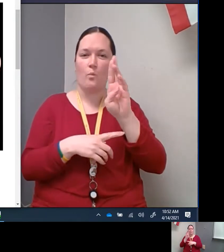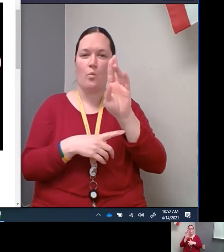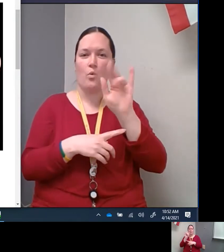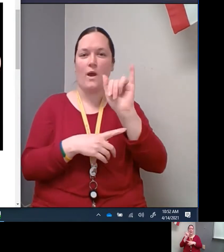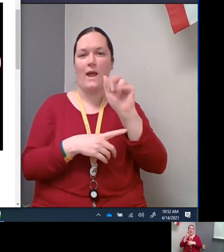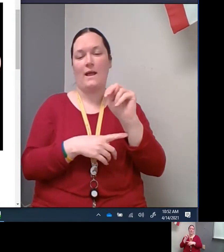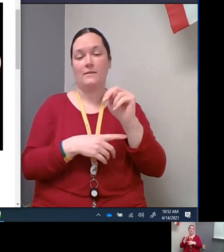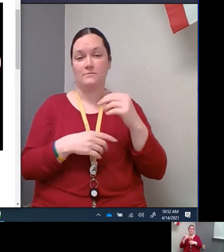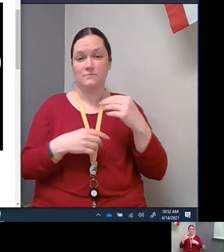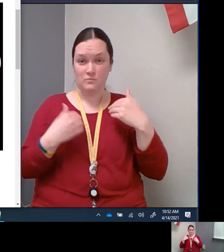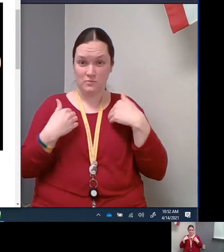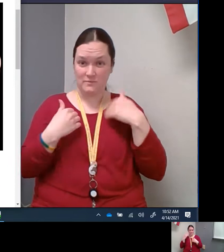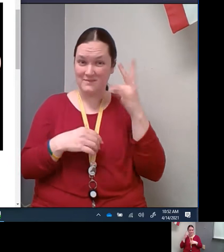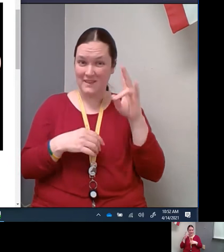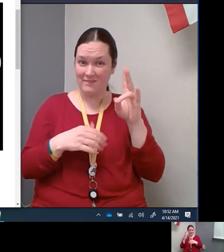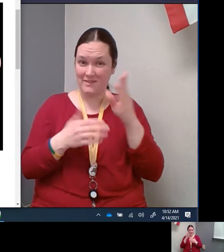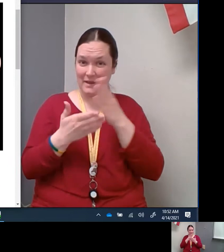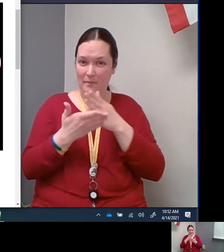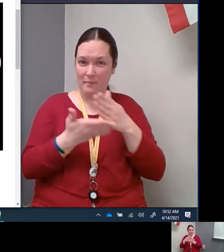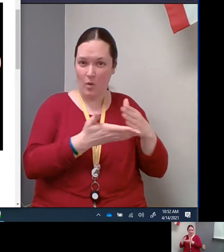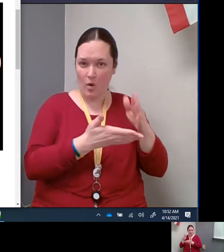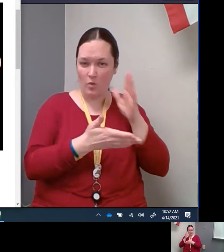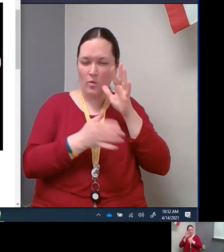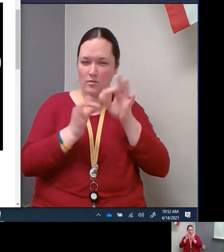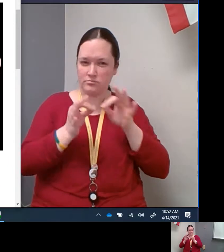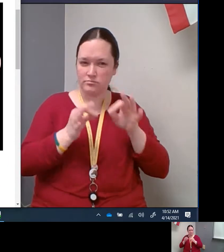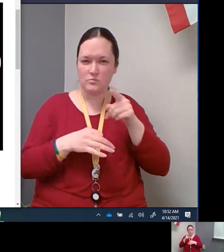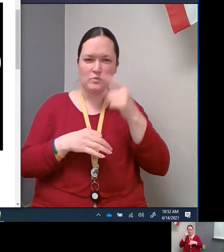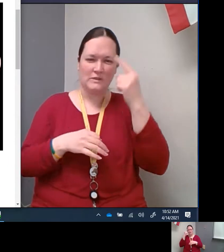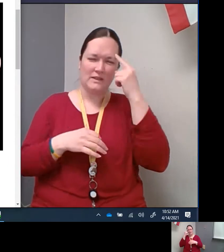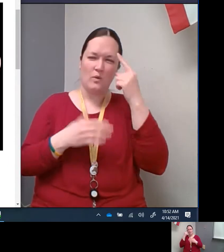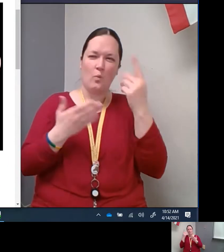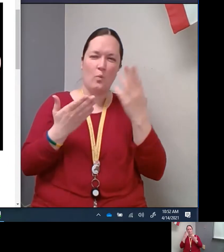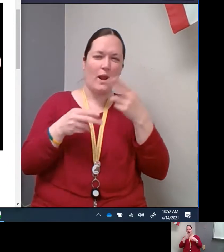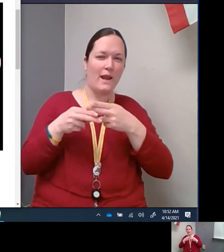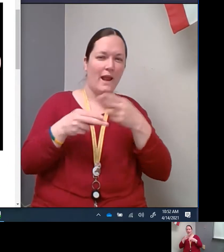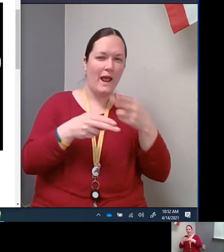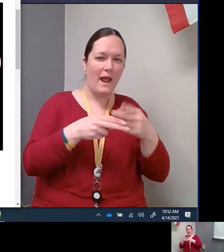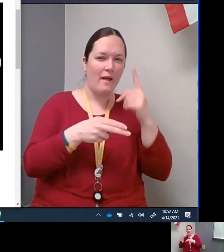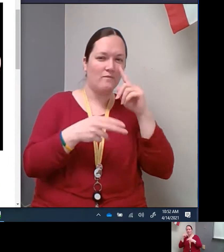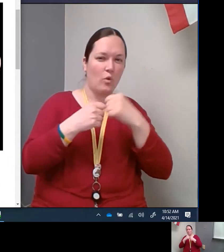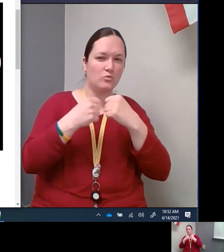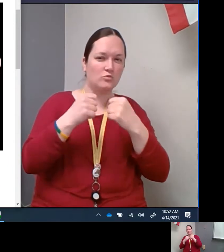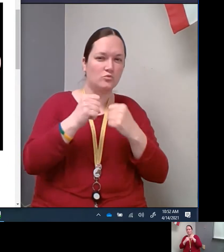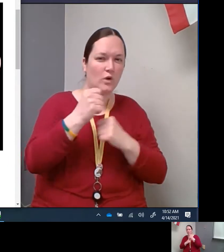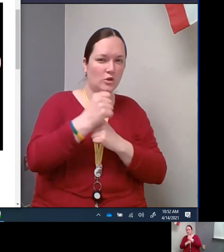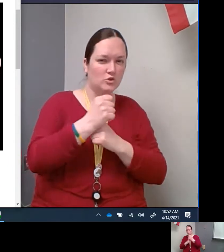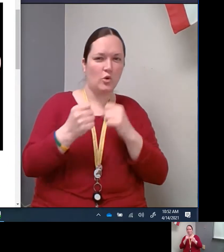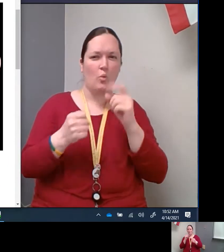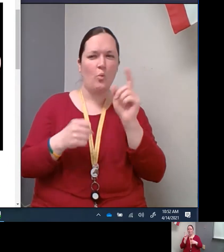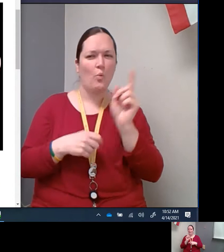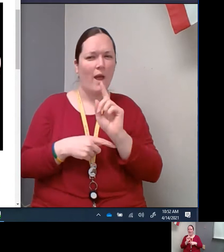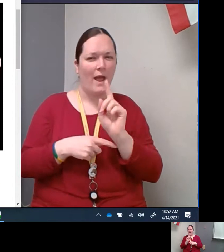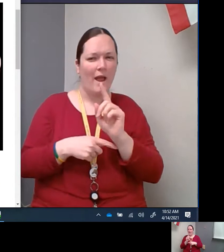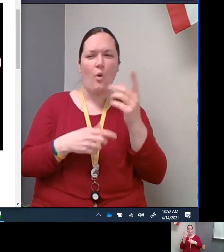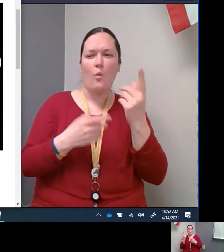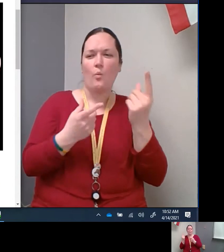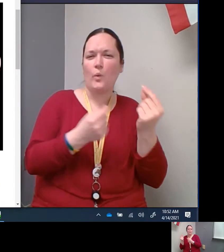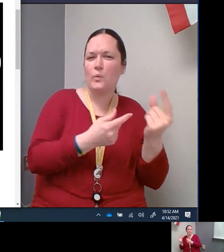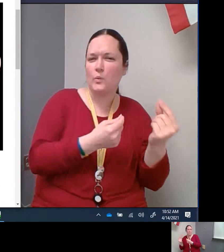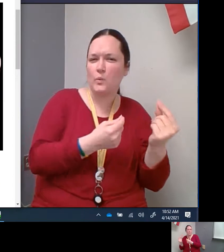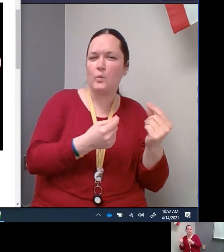going to be 17 parts that we're going to go through. So you should always be thinking, what's the name of the structure, where is it, and then what's the function,